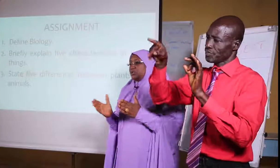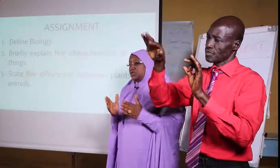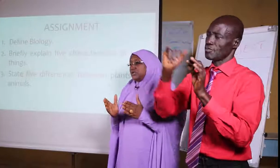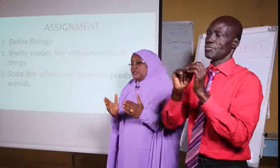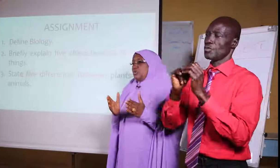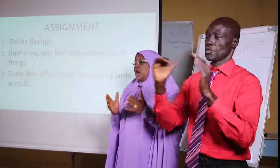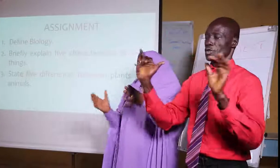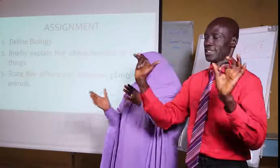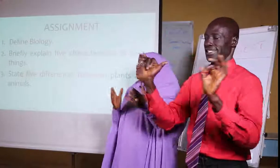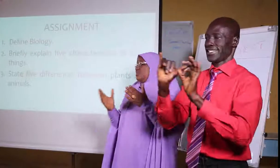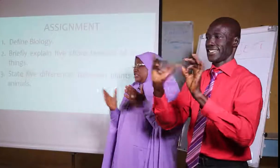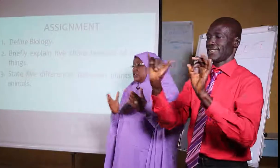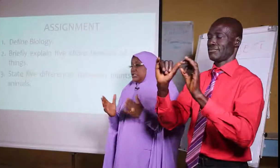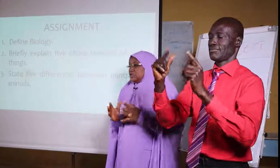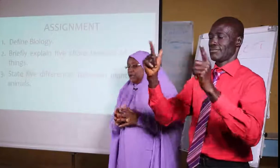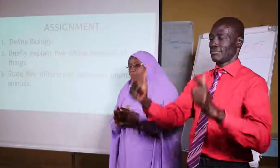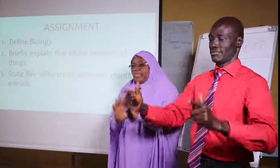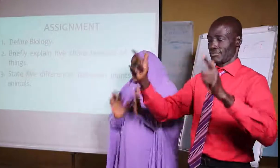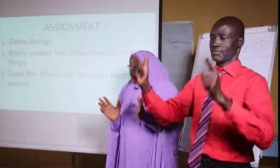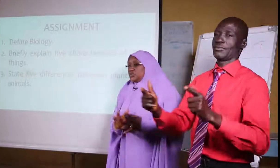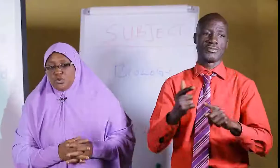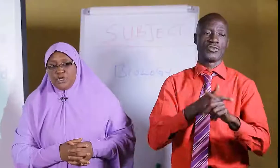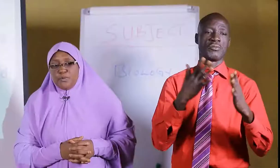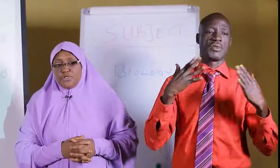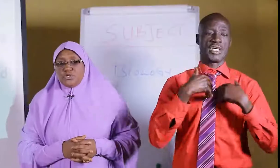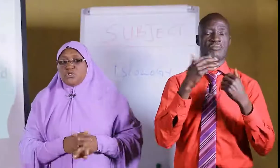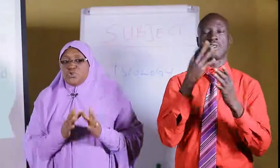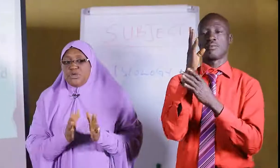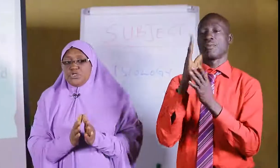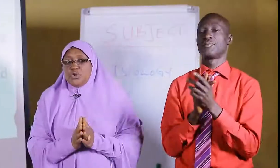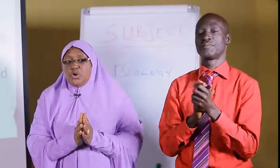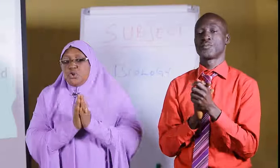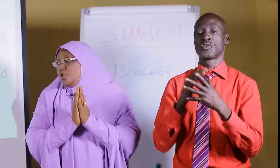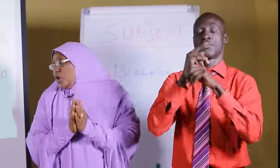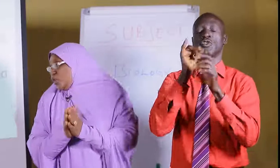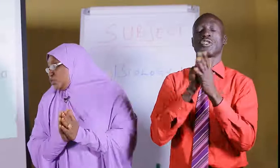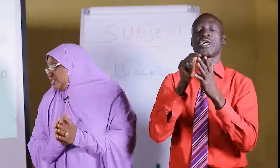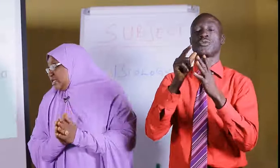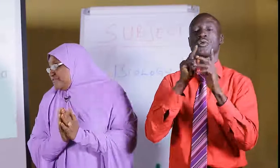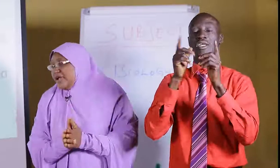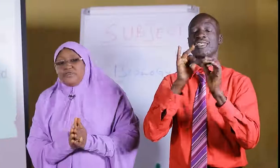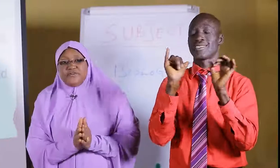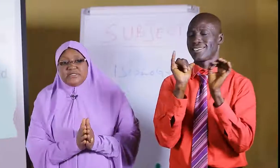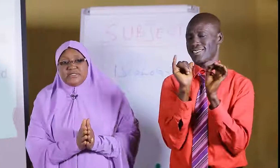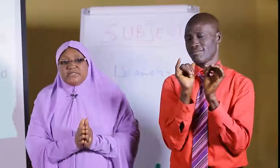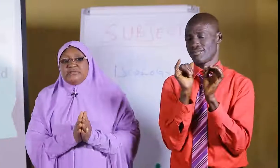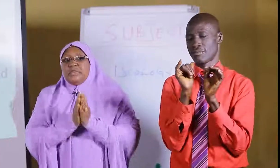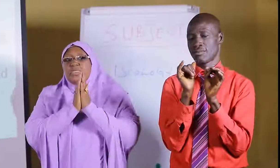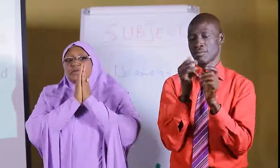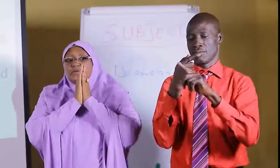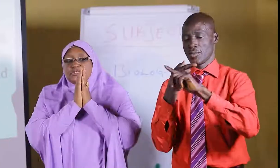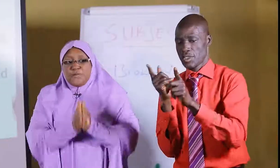not corresponding or are not matching each other, you are not scoring the point. So make sure when you are going to state the 5